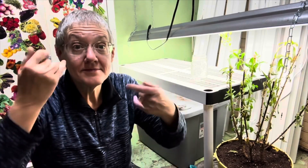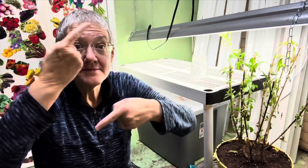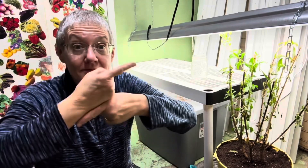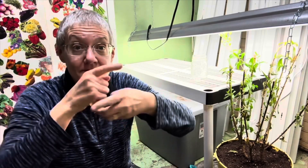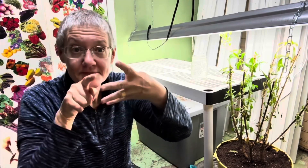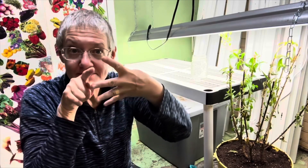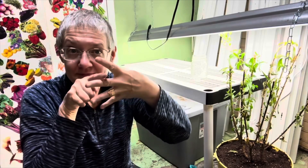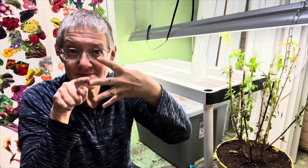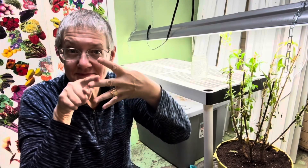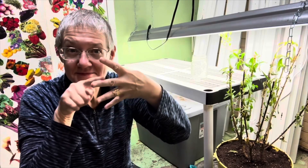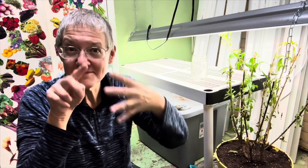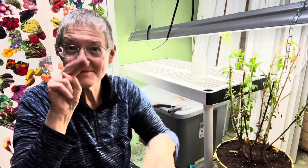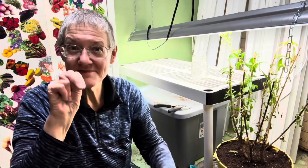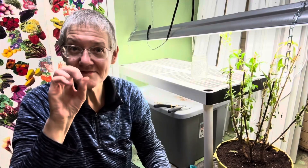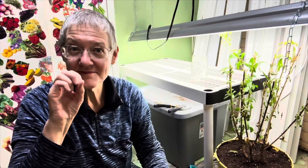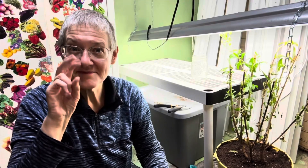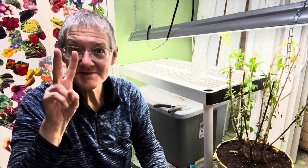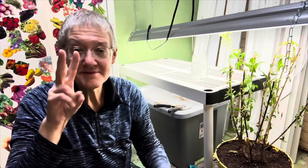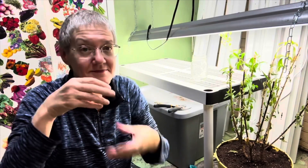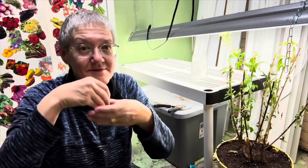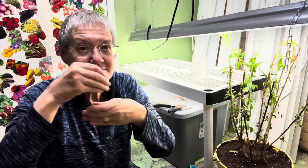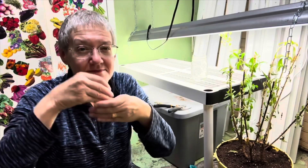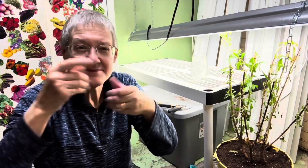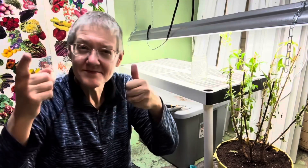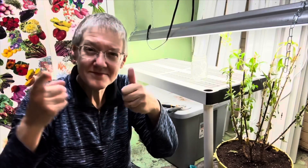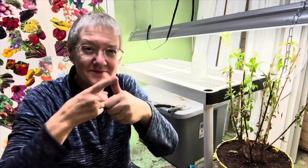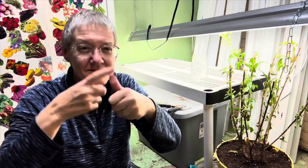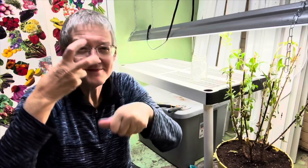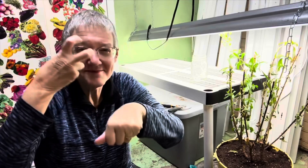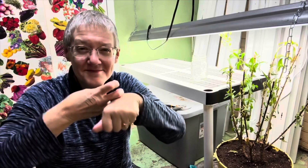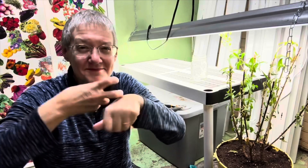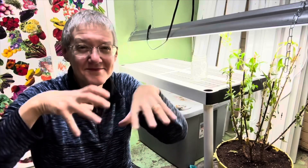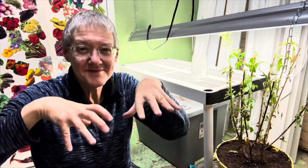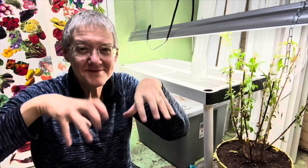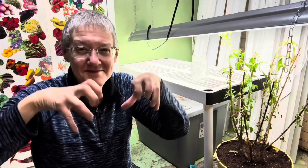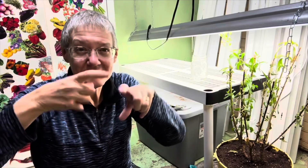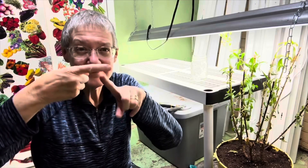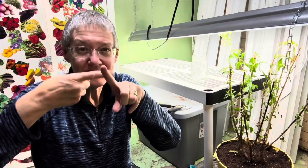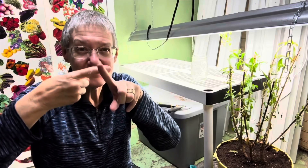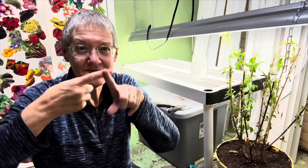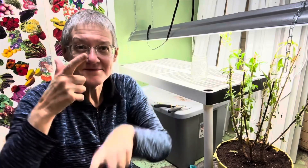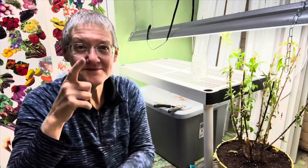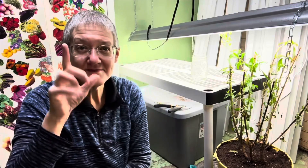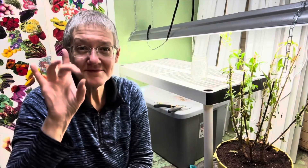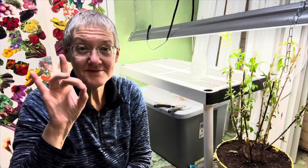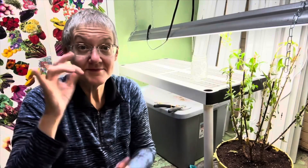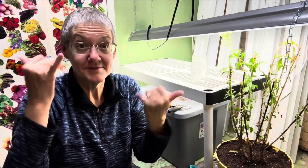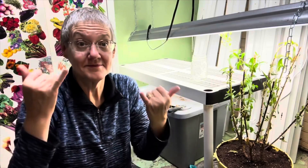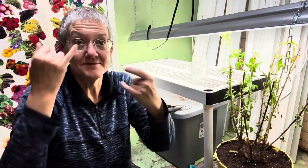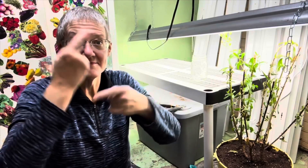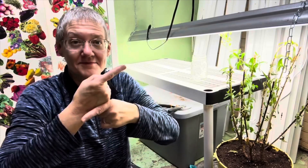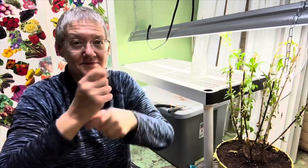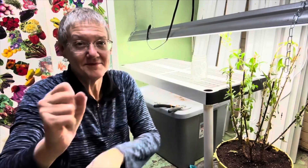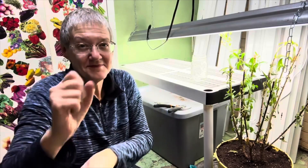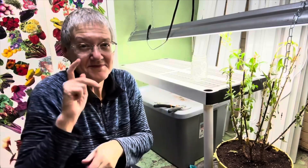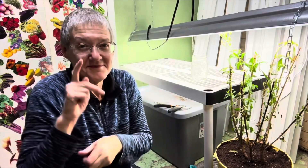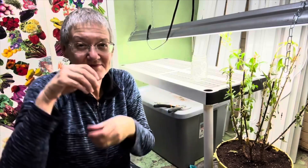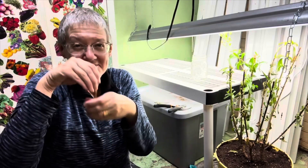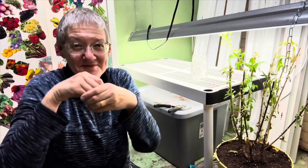It's mid-November and last night was our first hard freeze. It's 28 degrees out there, so